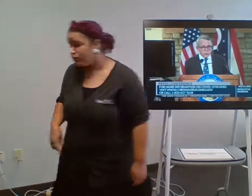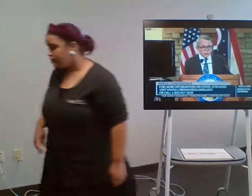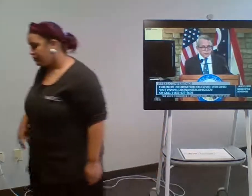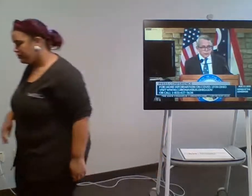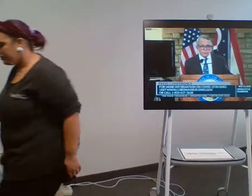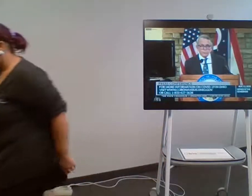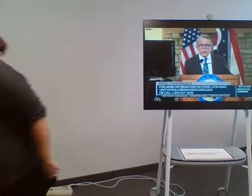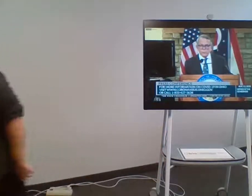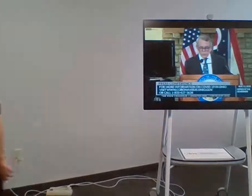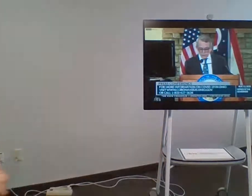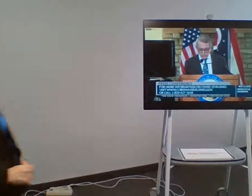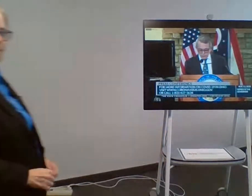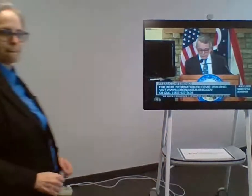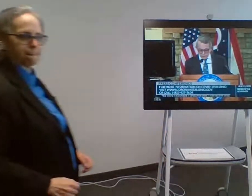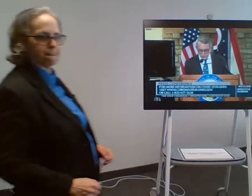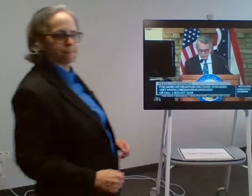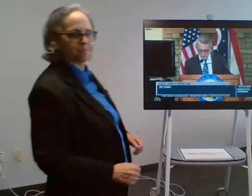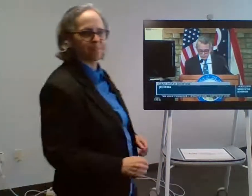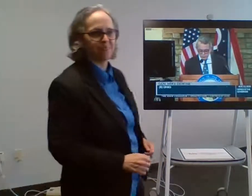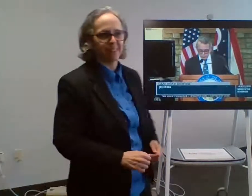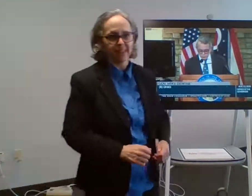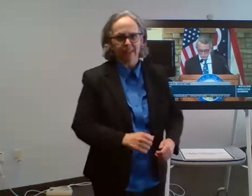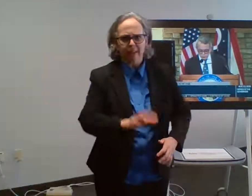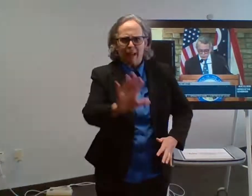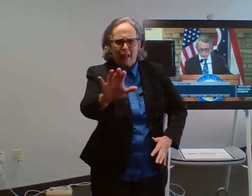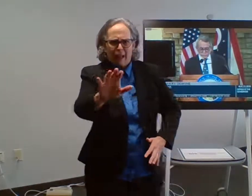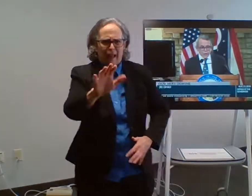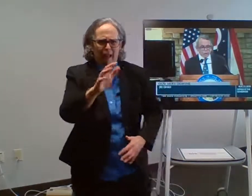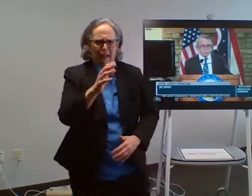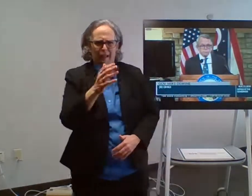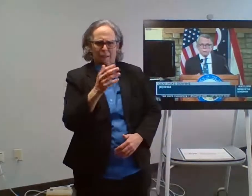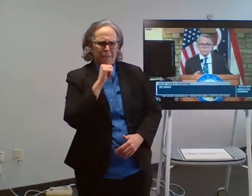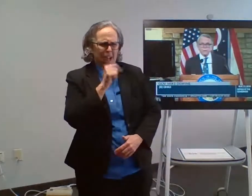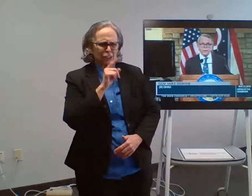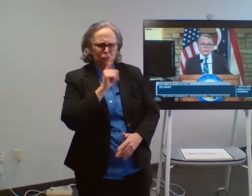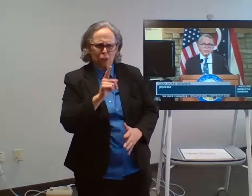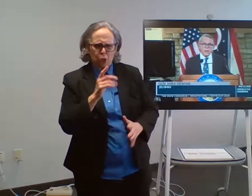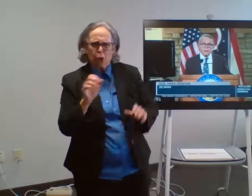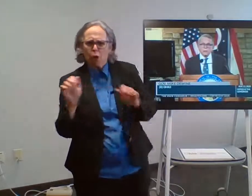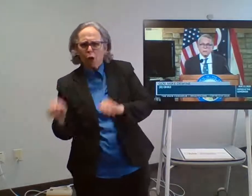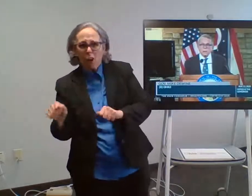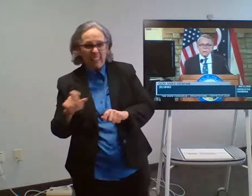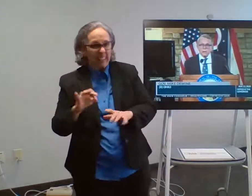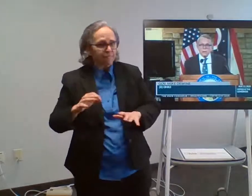It could have been done. I'm just not aware of that, but that is something that we should in fact look at.